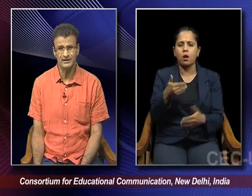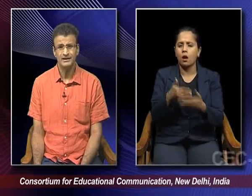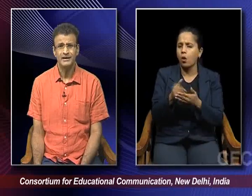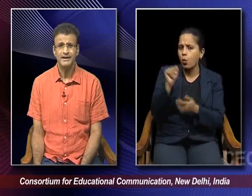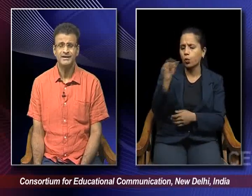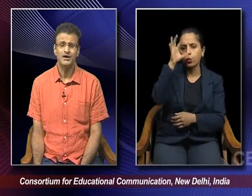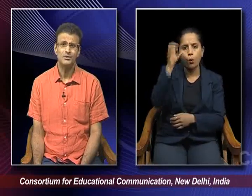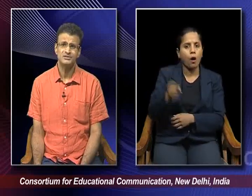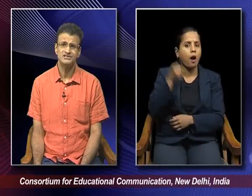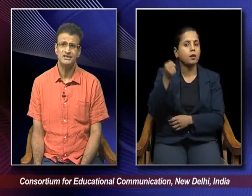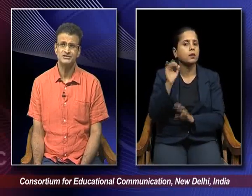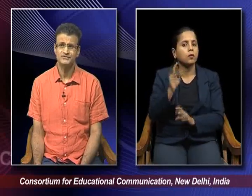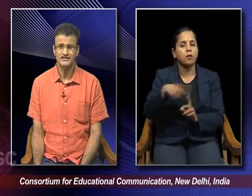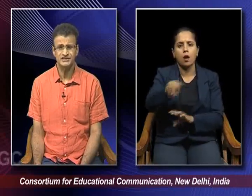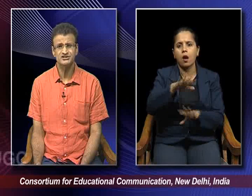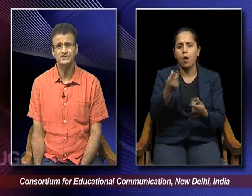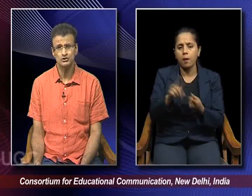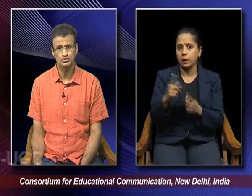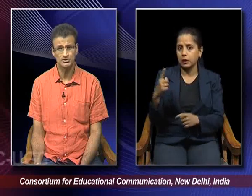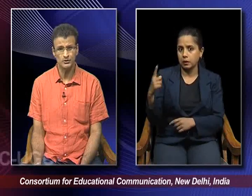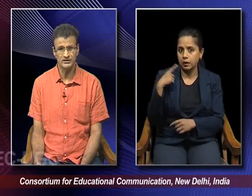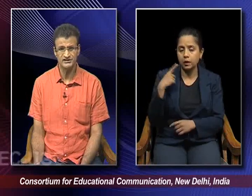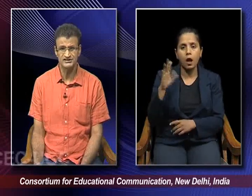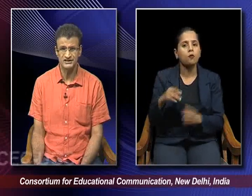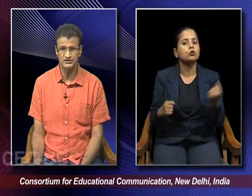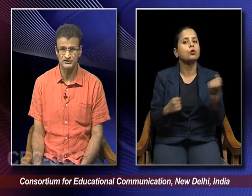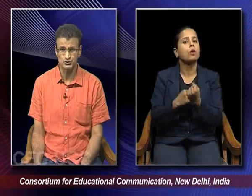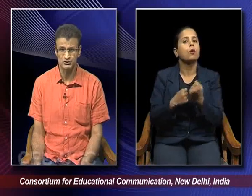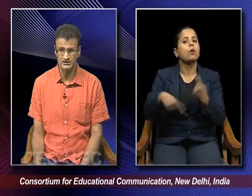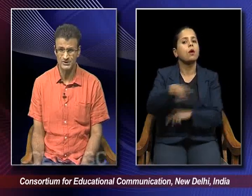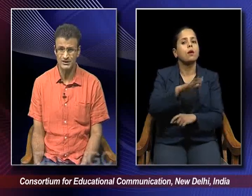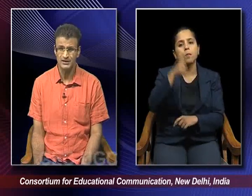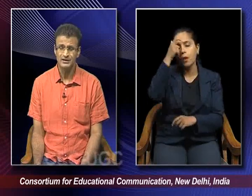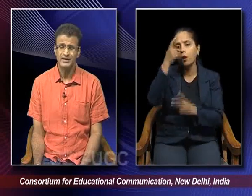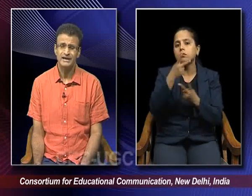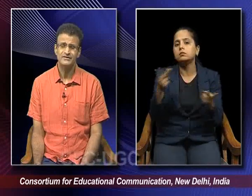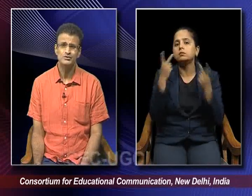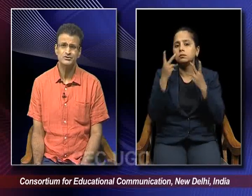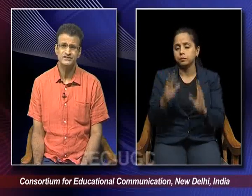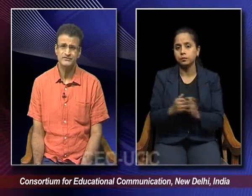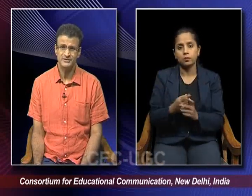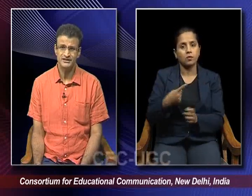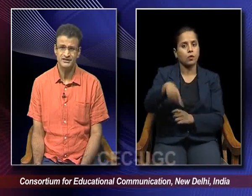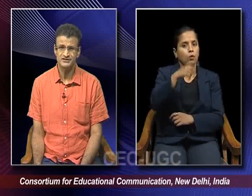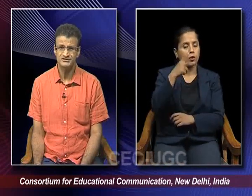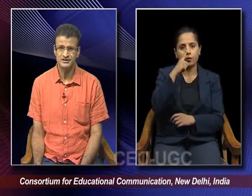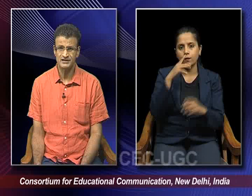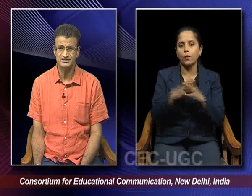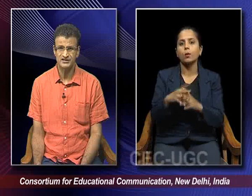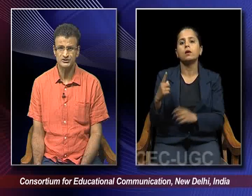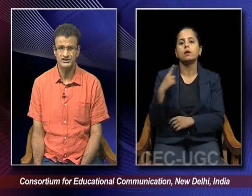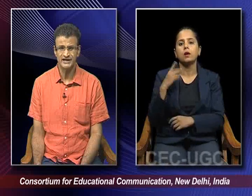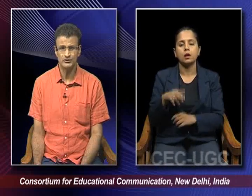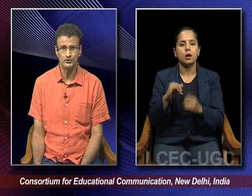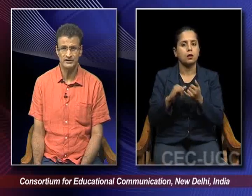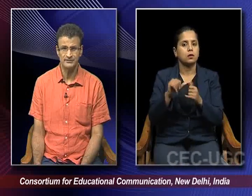well, and how these kinds of leaders, they also supported these kinds of issues as well. And when you see the women leaders like